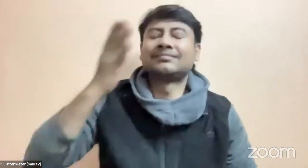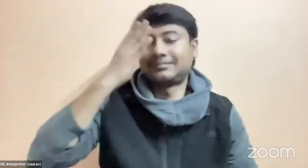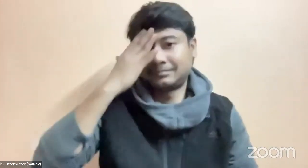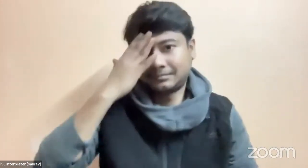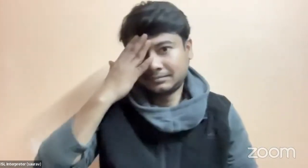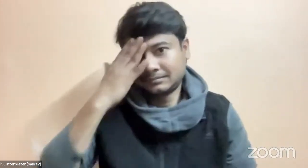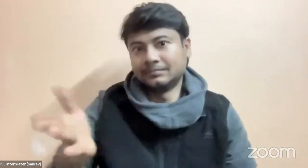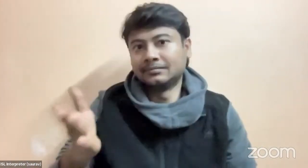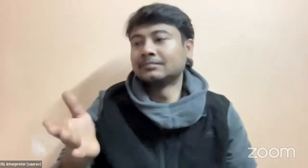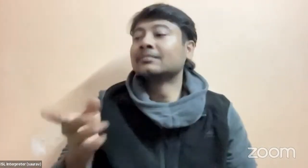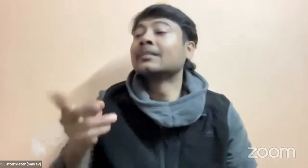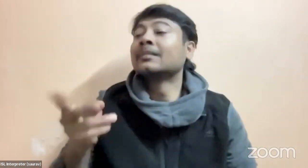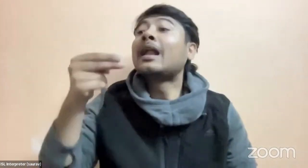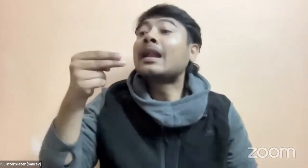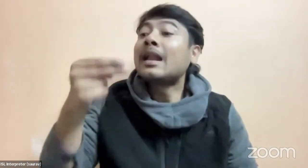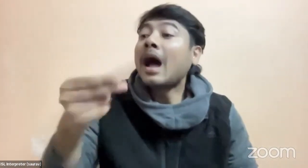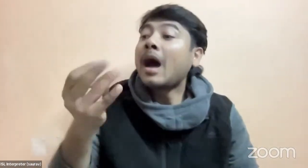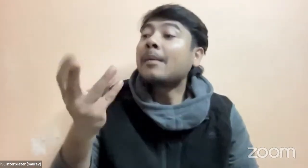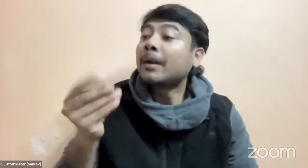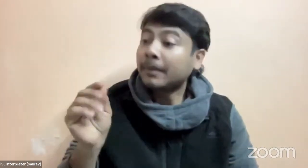write down your roll number.